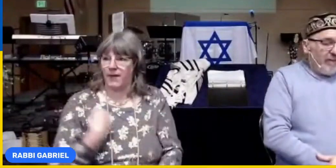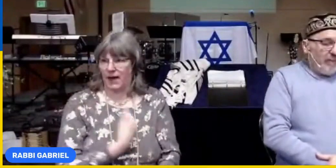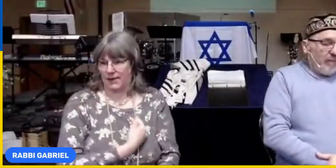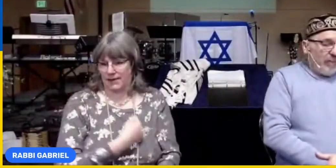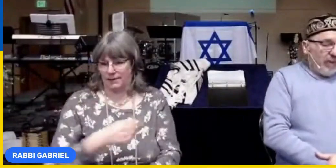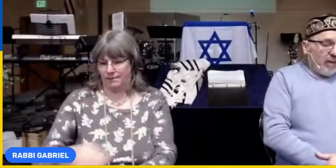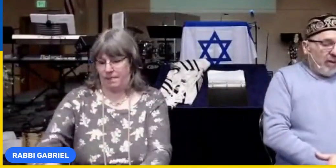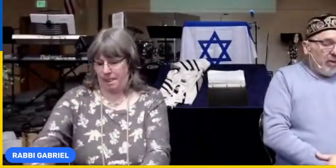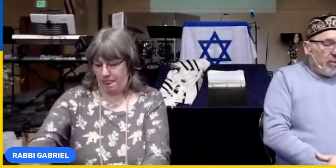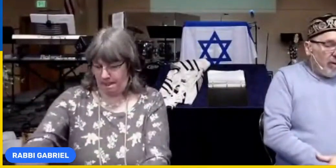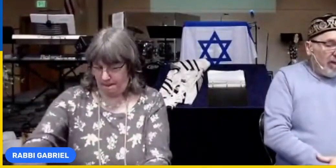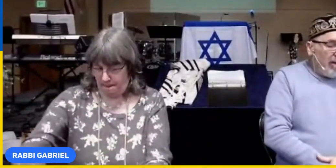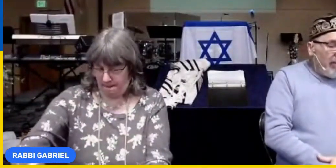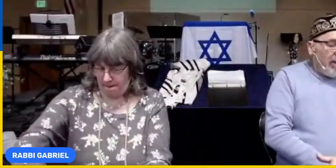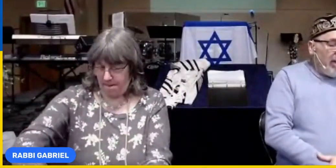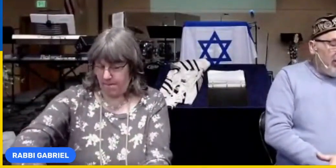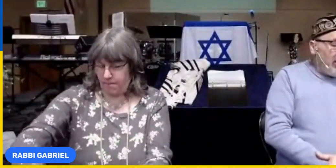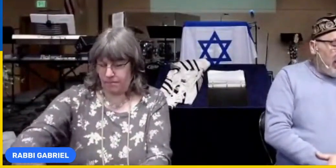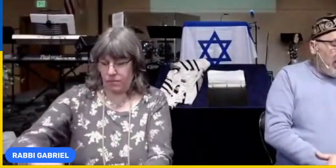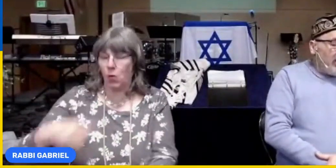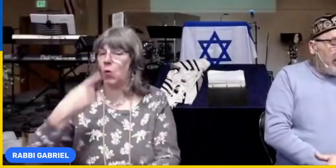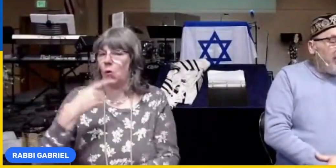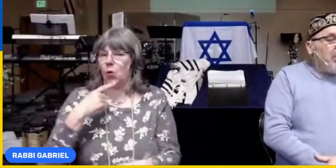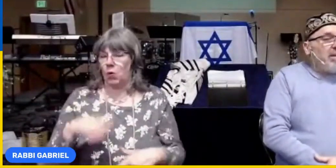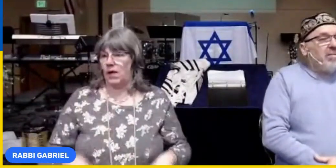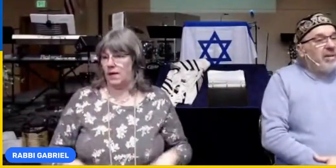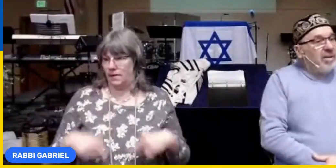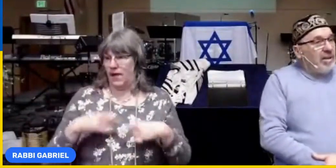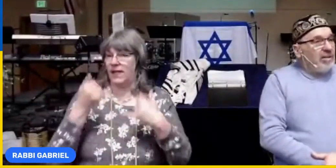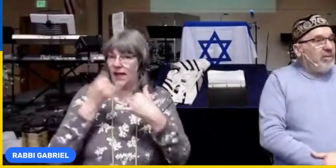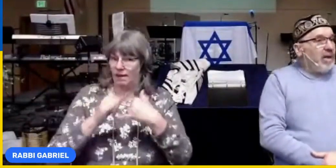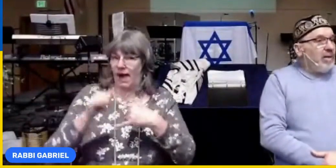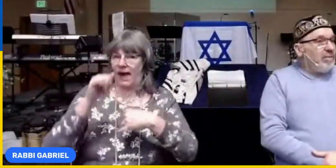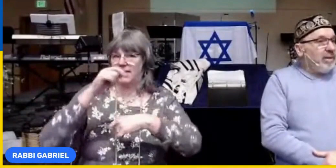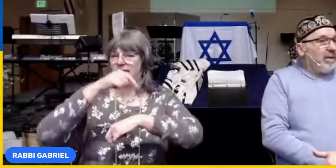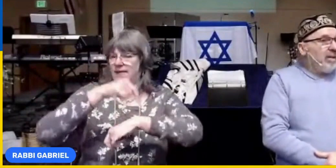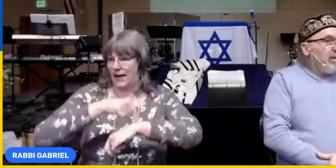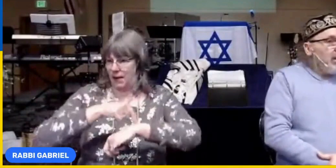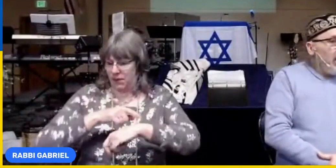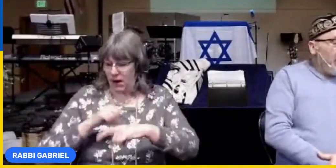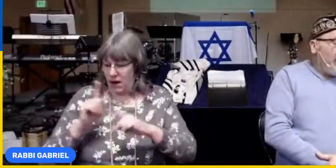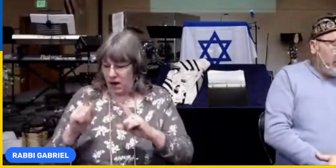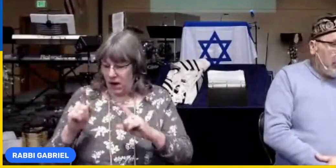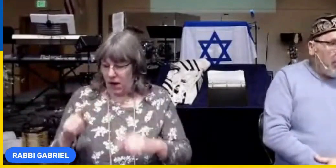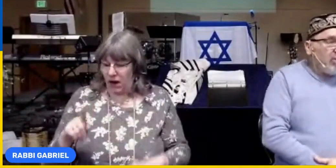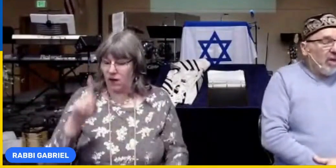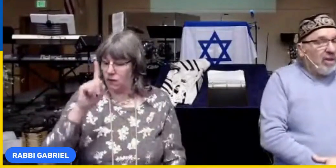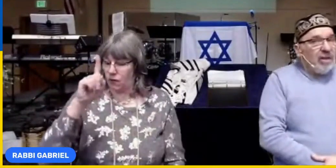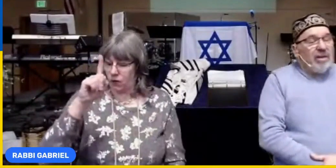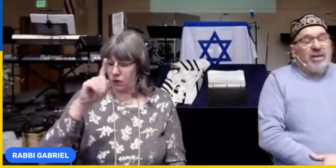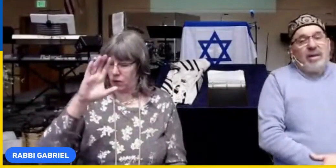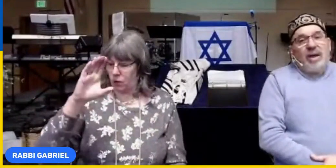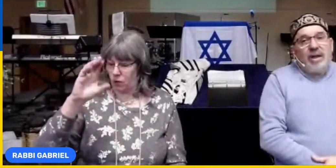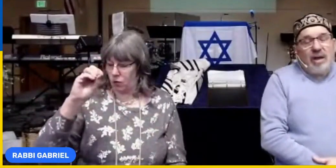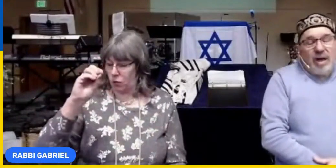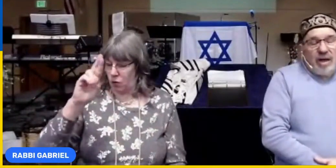us who are living in the Achalit HaYamin at the end of time. And if it was